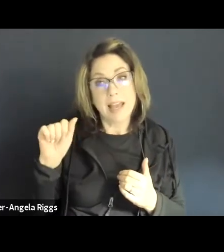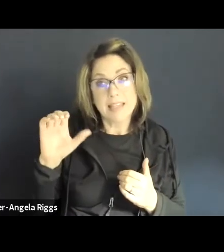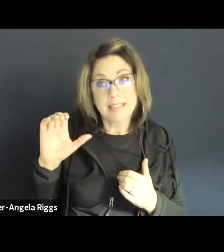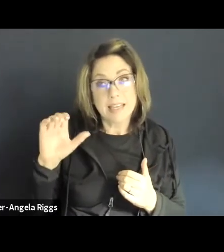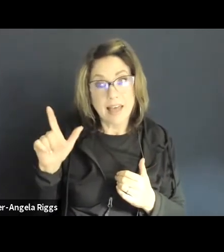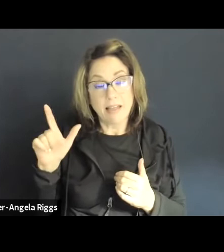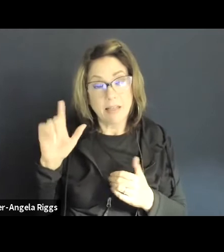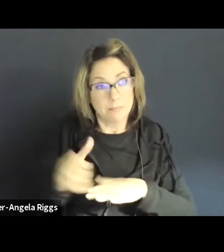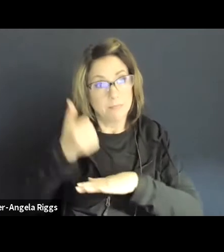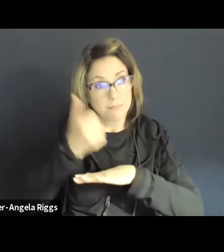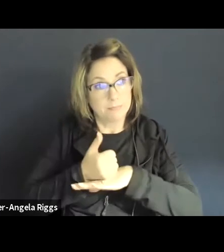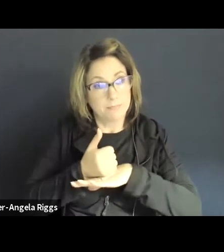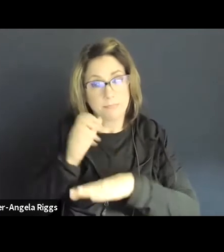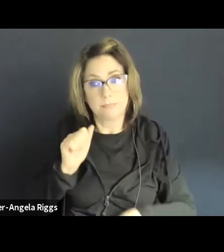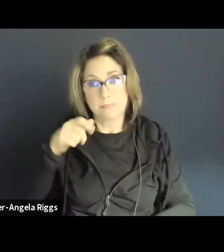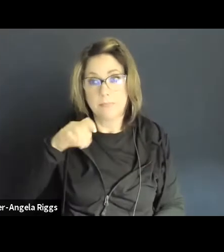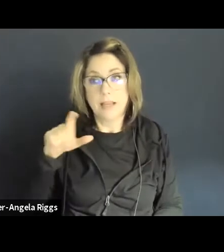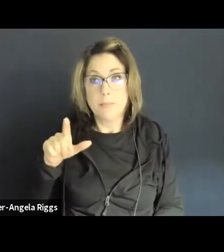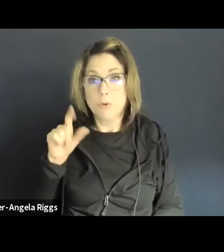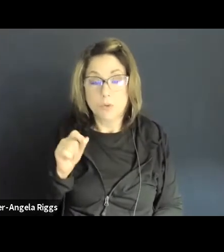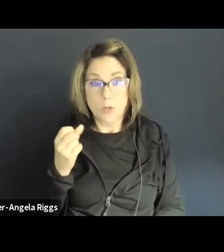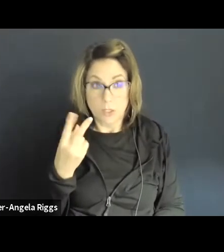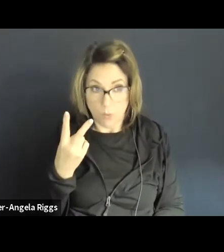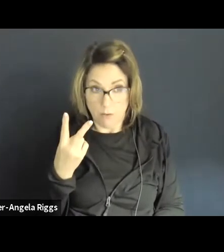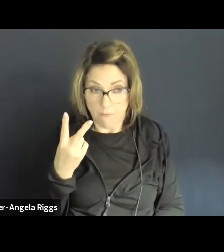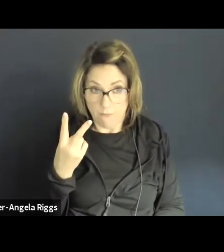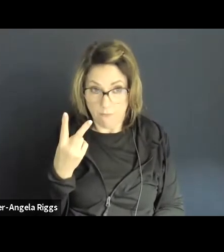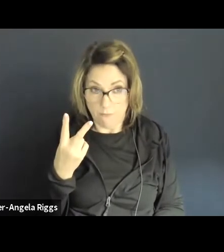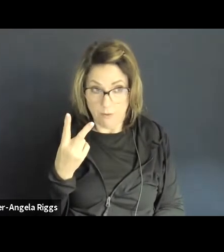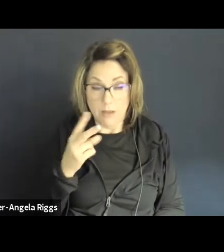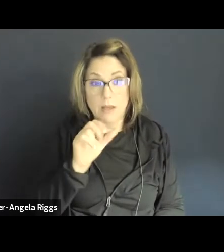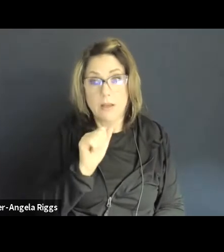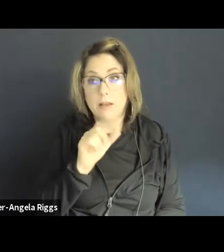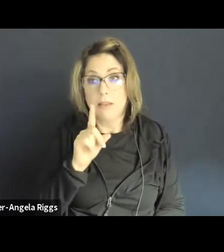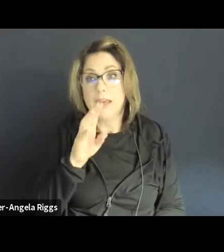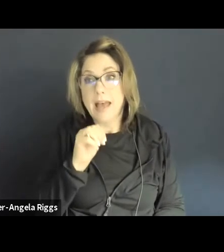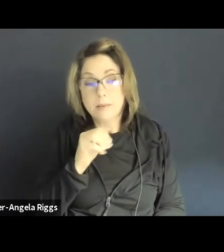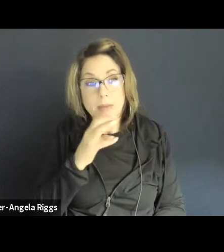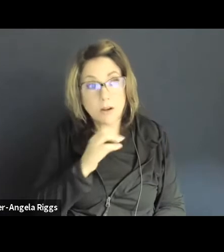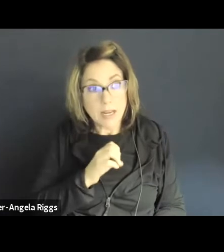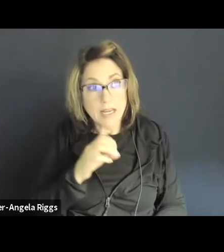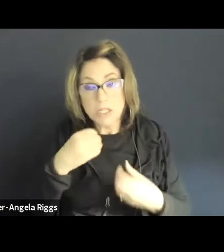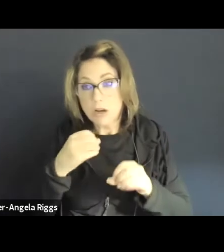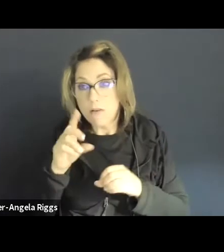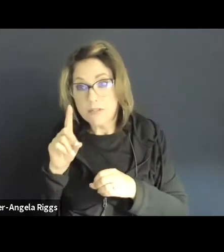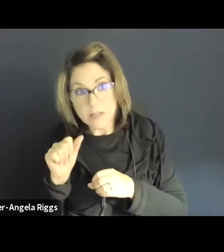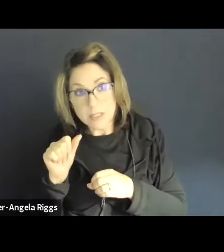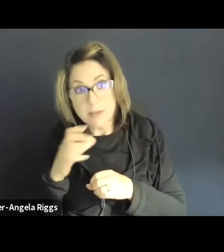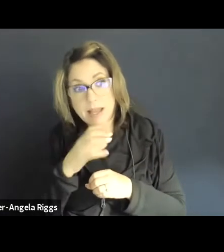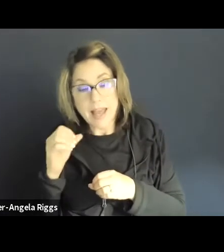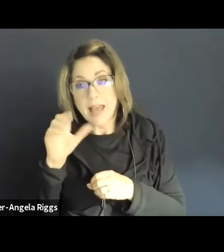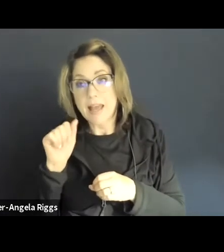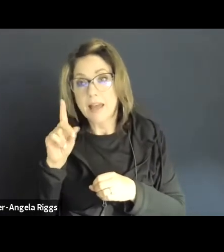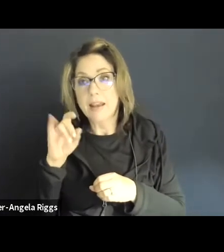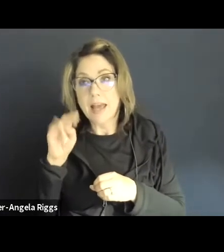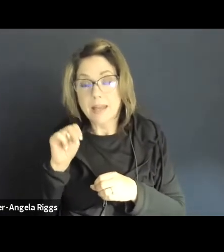ACL was established in April 2012 by combining the Administration on Aging, the Office on Disability, and the Administration